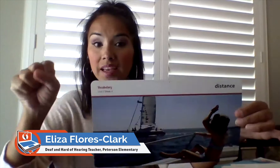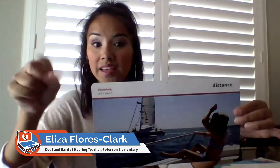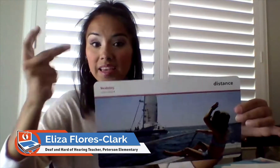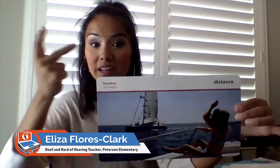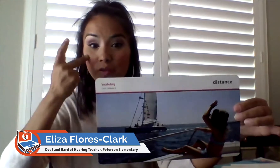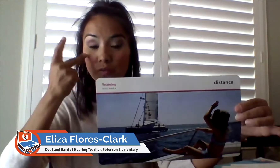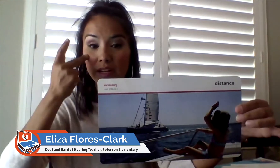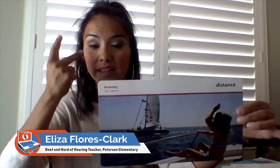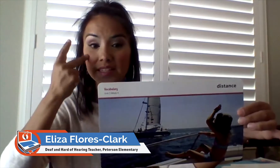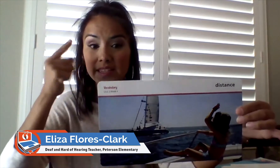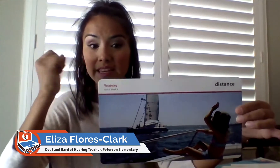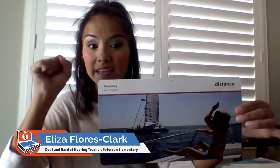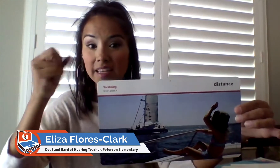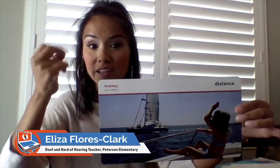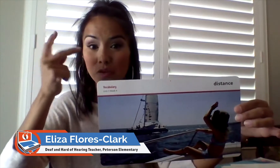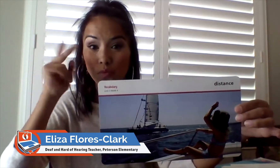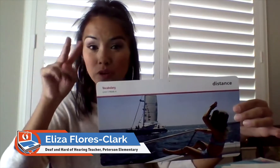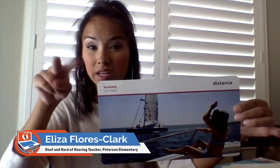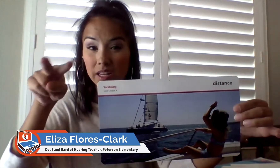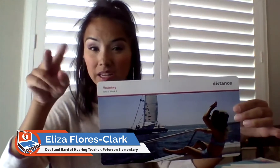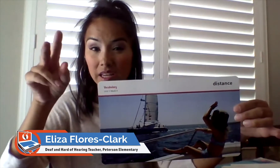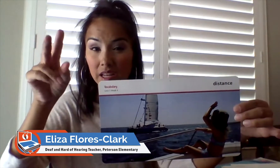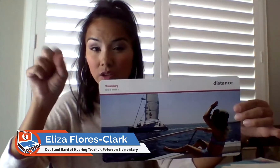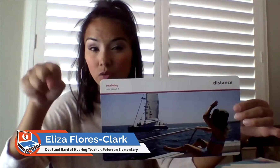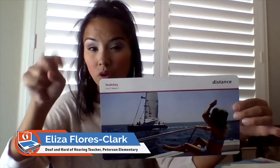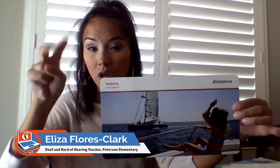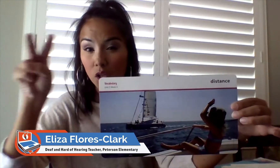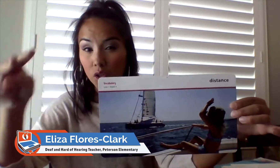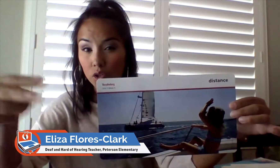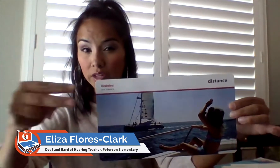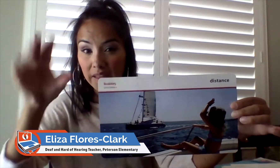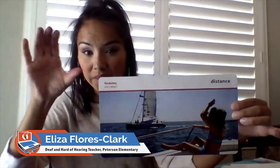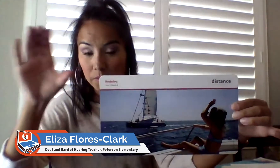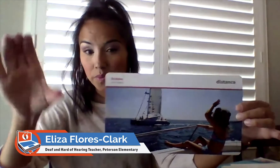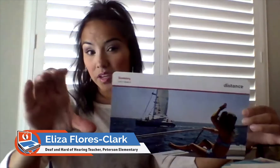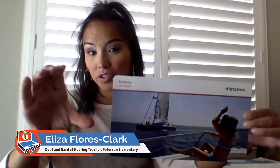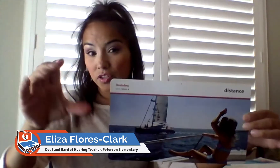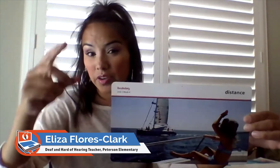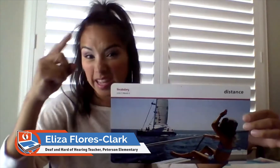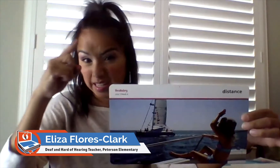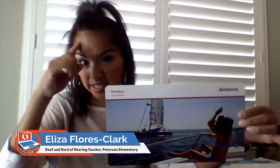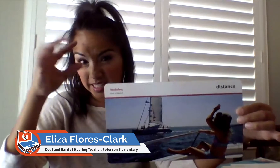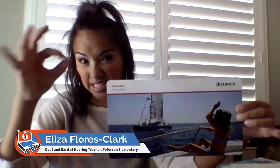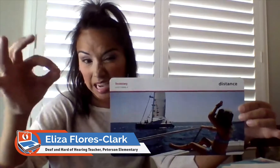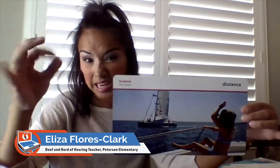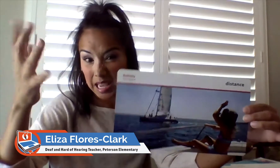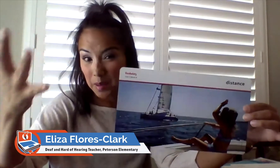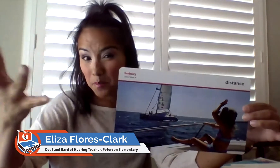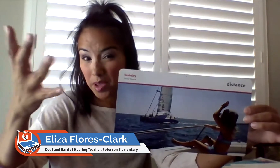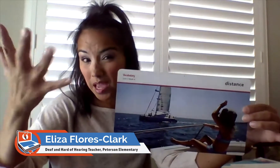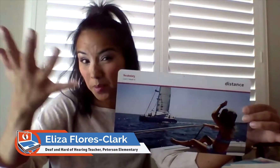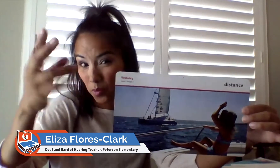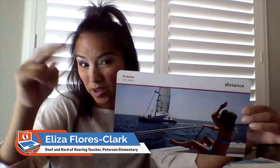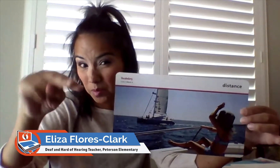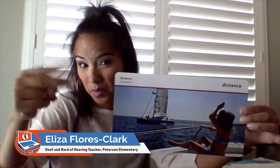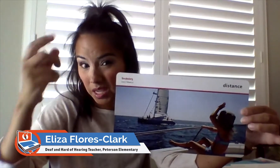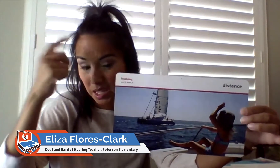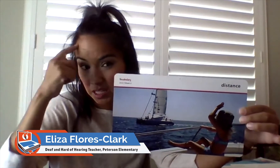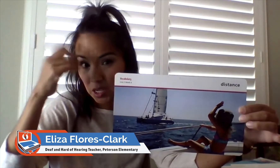Can you read it? Let's see. Can you read it? Can you look at the picture and decide maybe what it means,